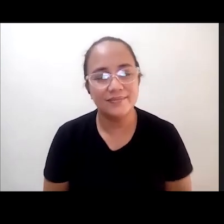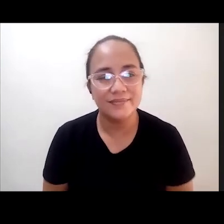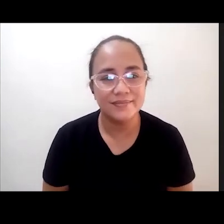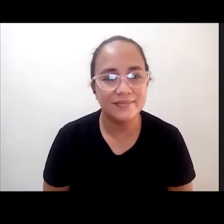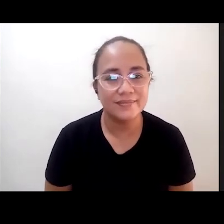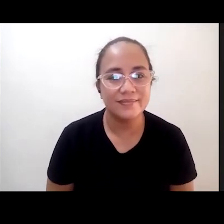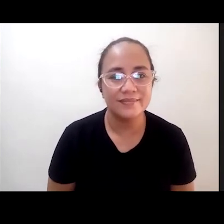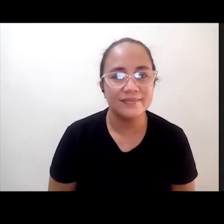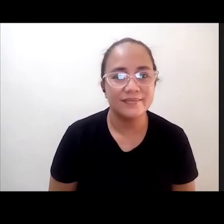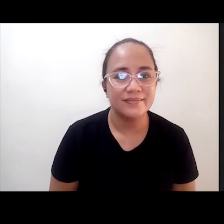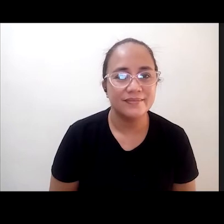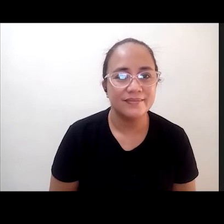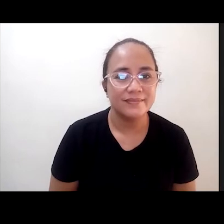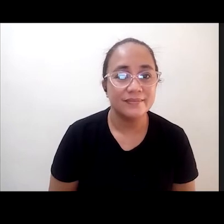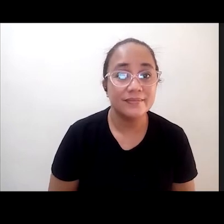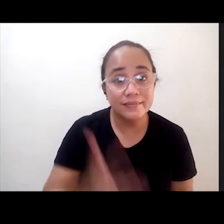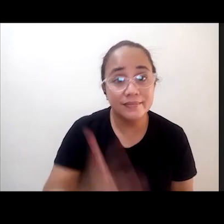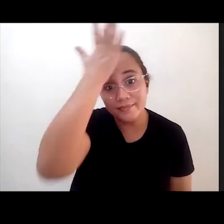Something peeps?